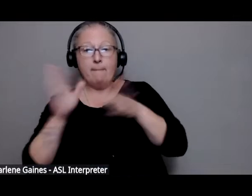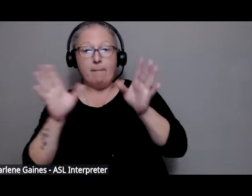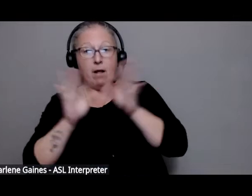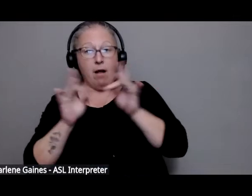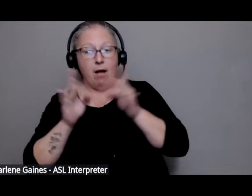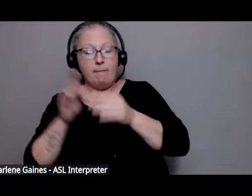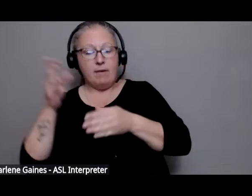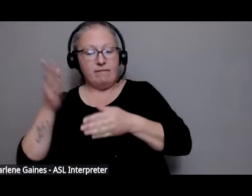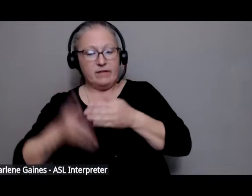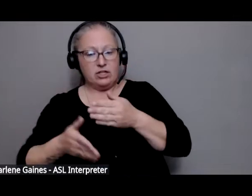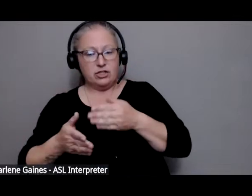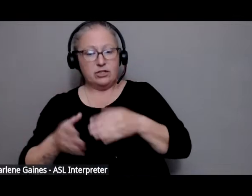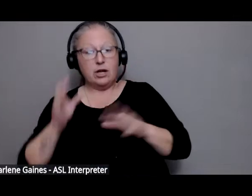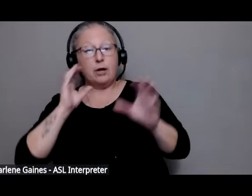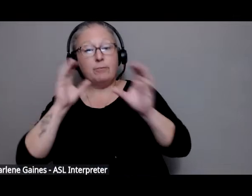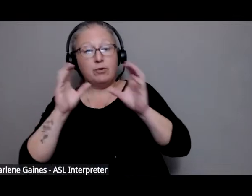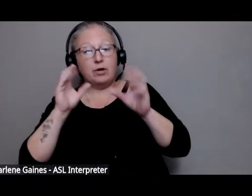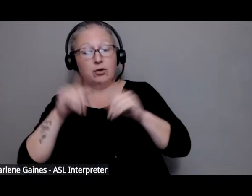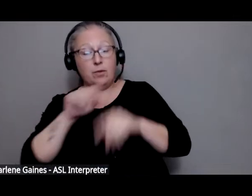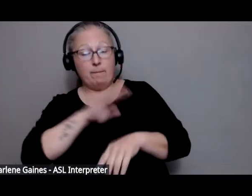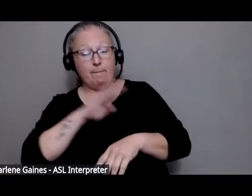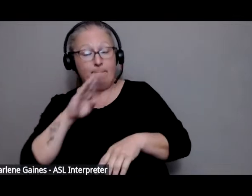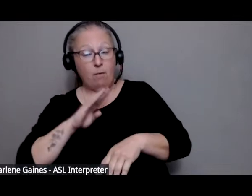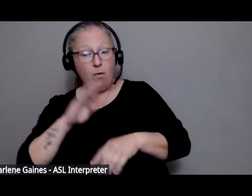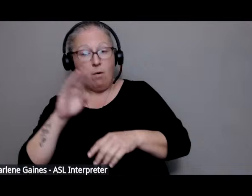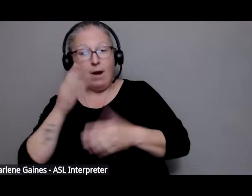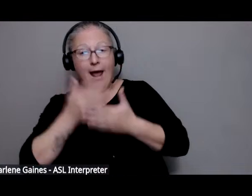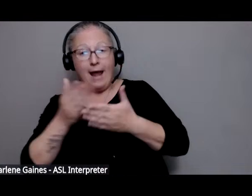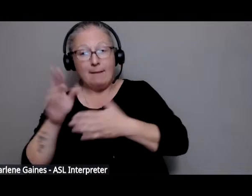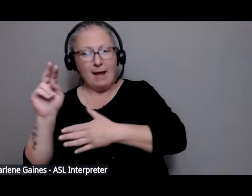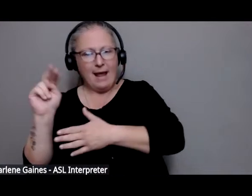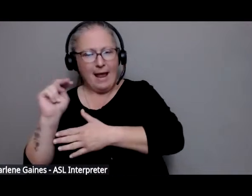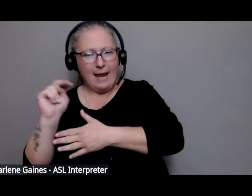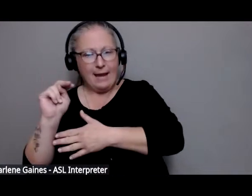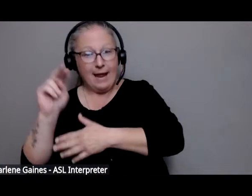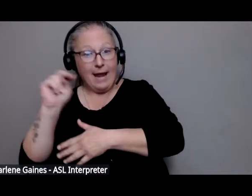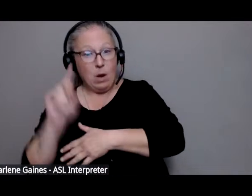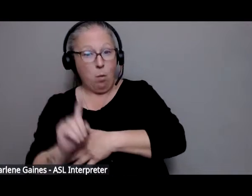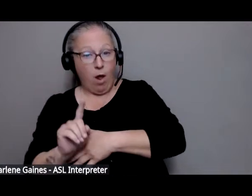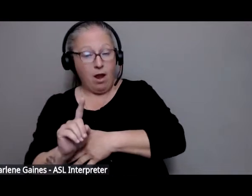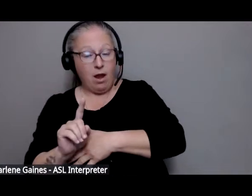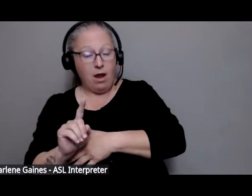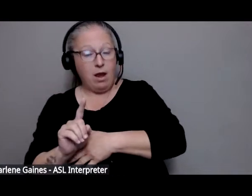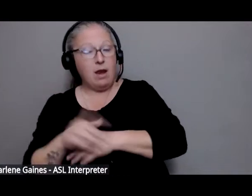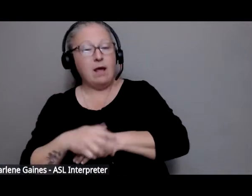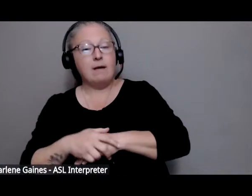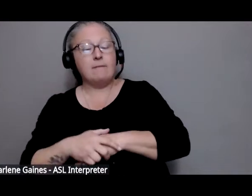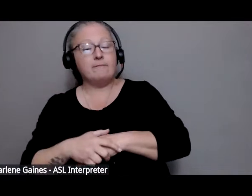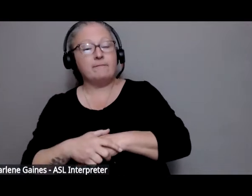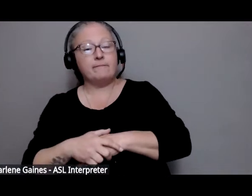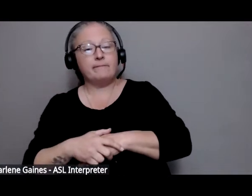comments. Communications to the board, item N1.